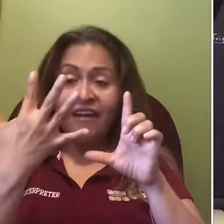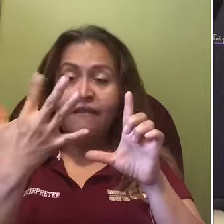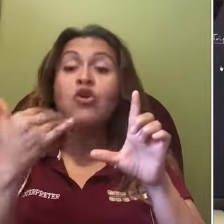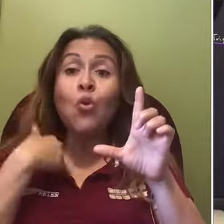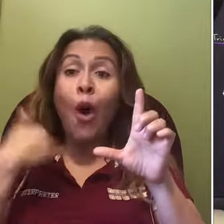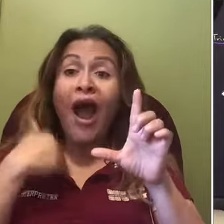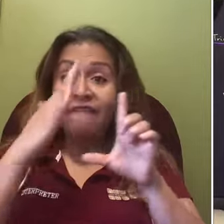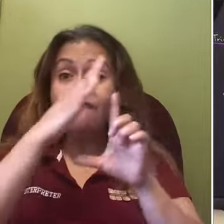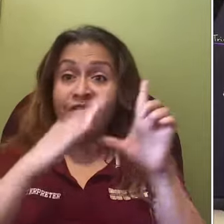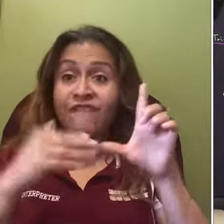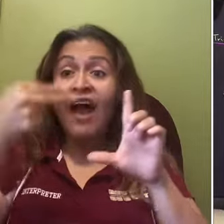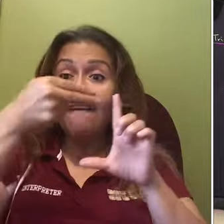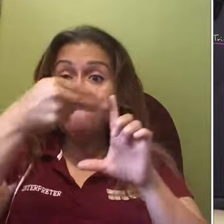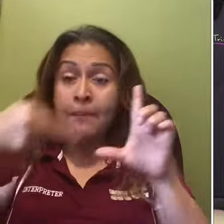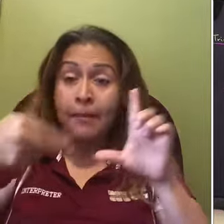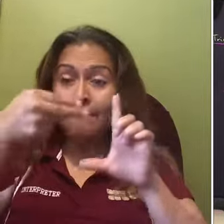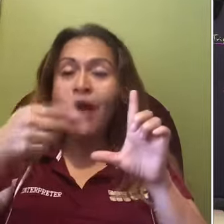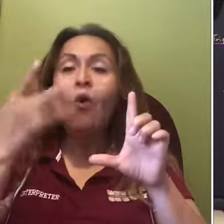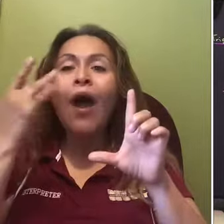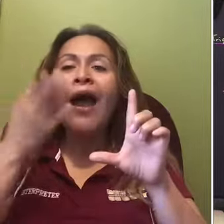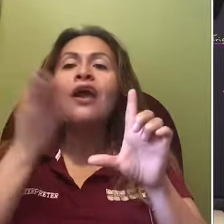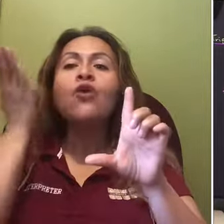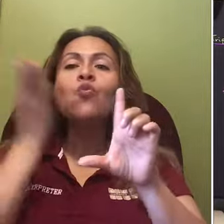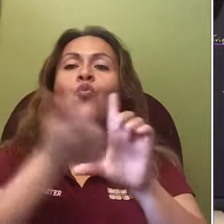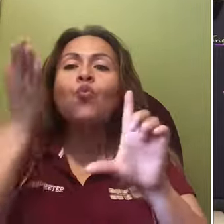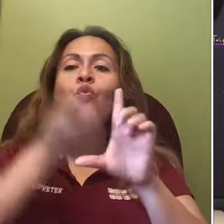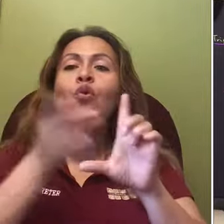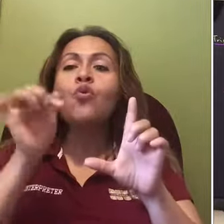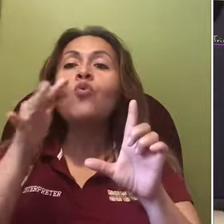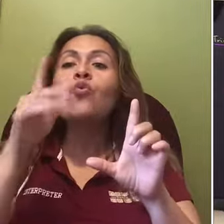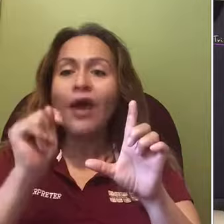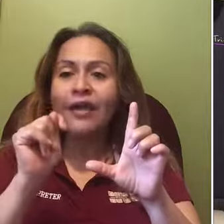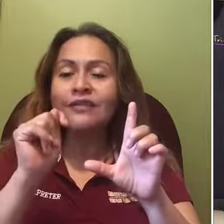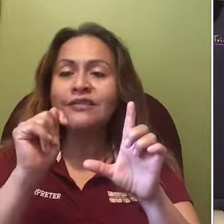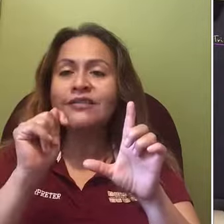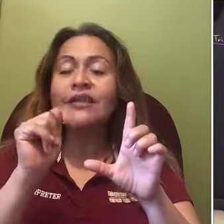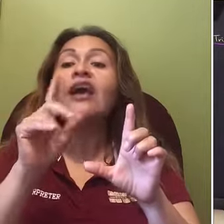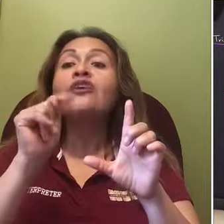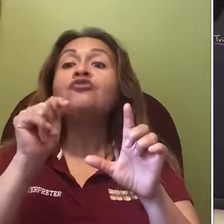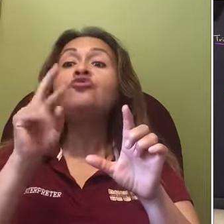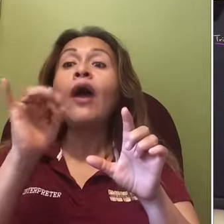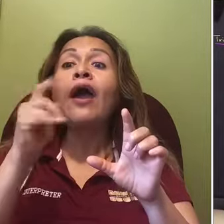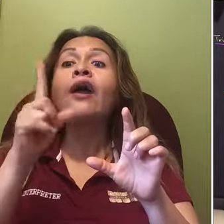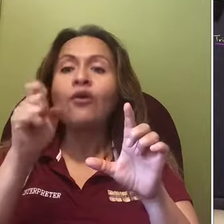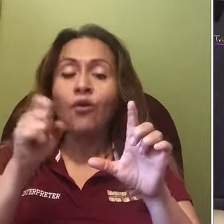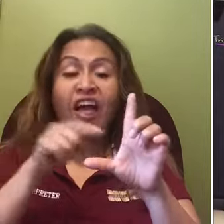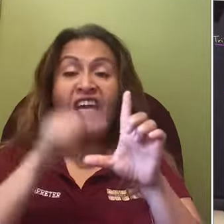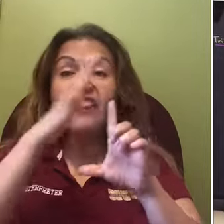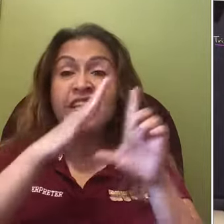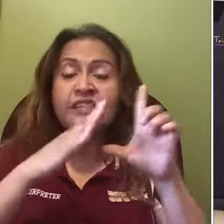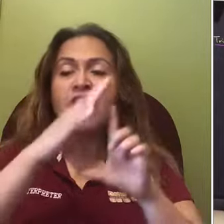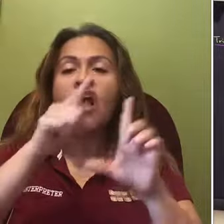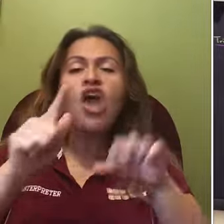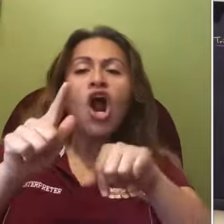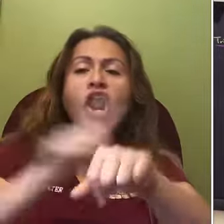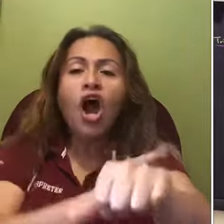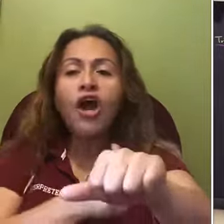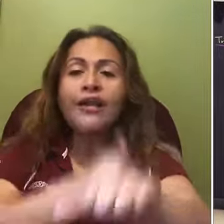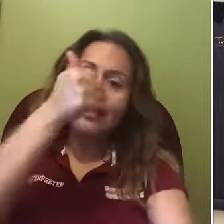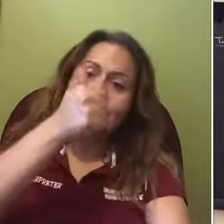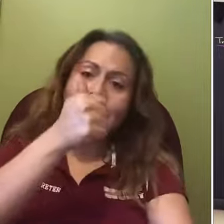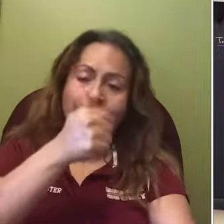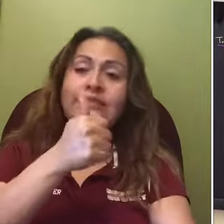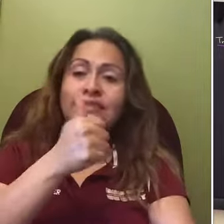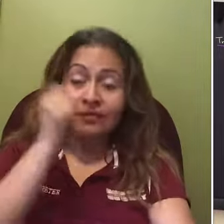hypotenuse when you have a right triangle. It is the side opposite the right angle, and it is the longest side of a right triangle.